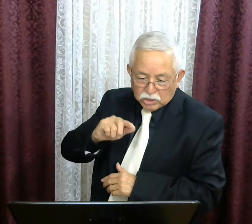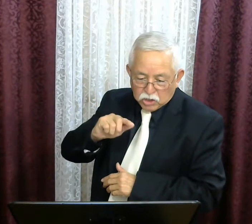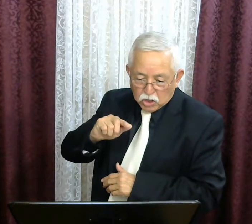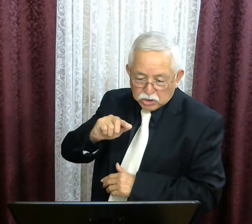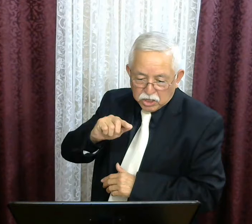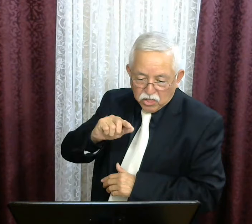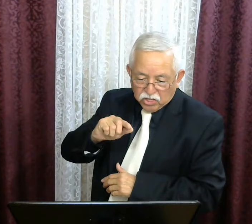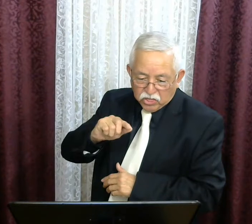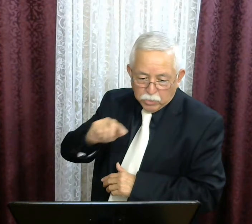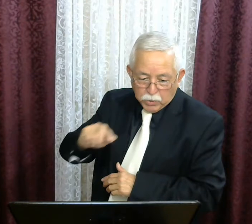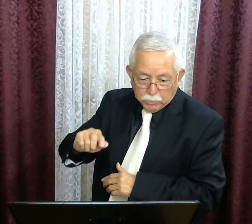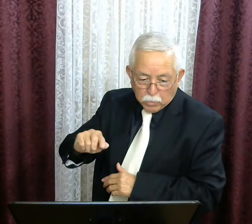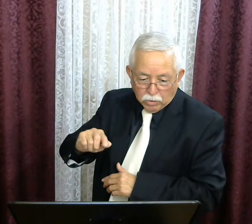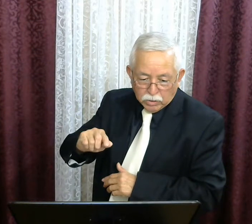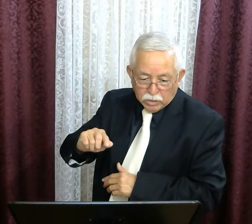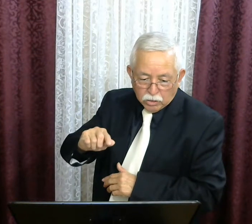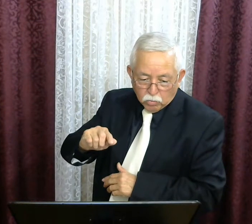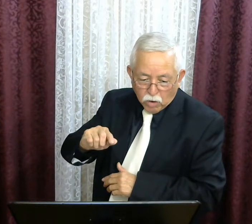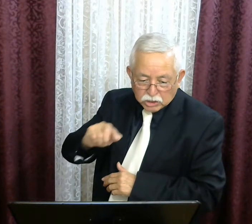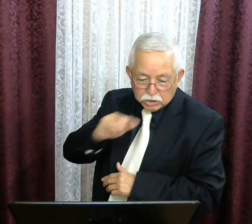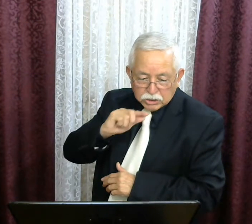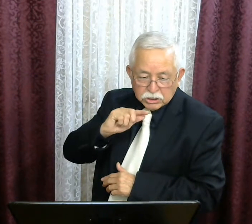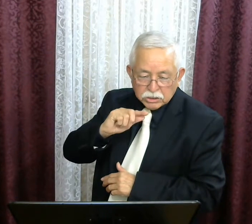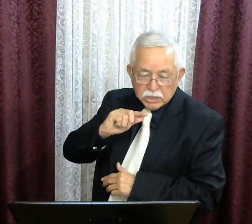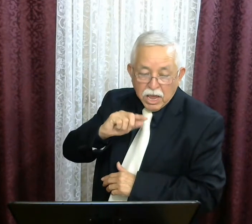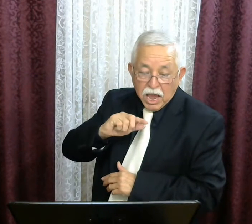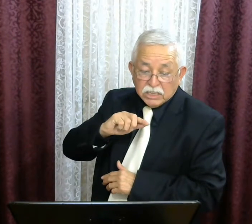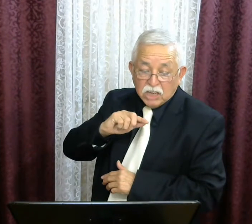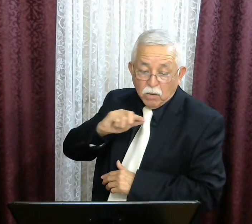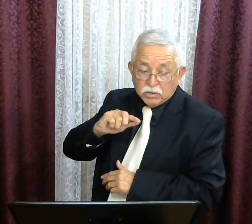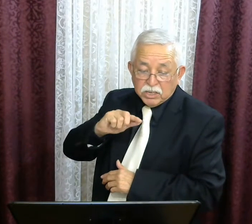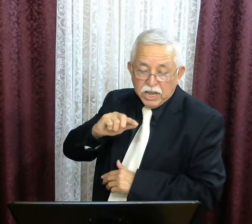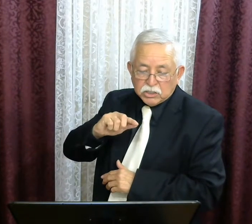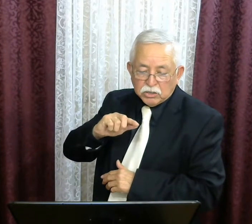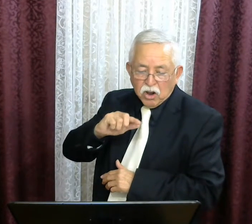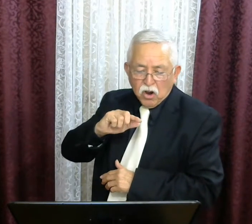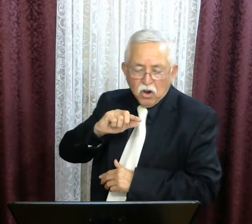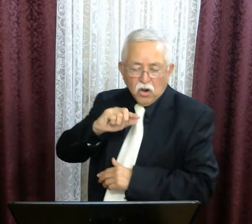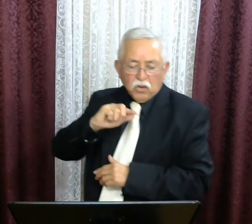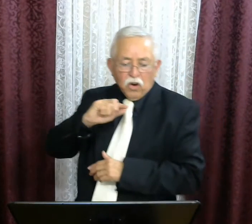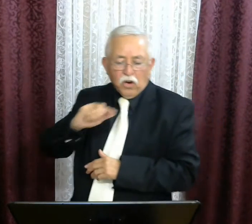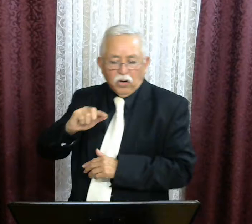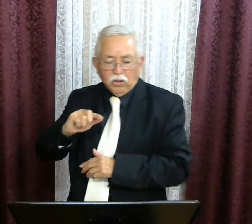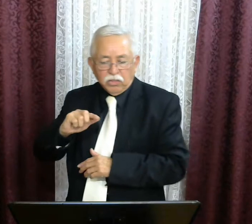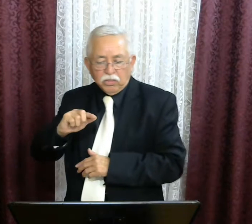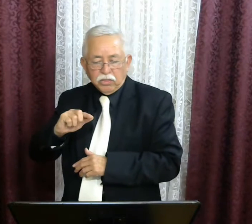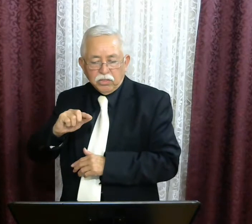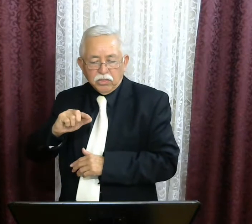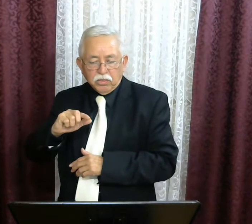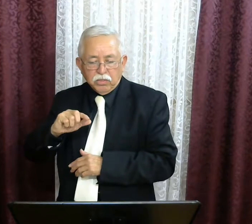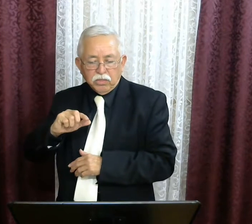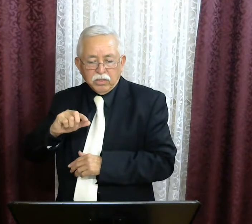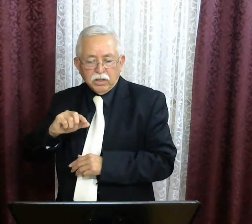judge the people righteously and govern the nation on earth.